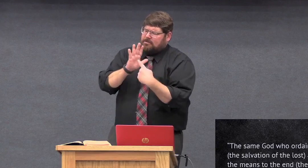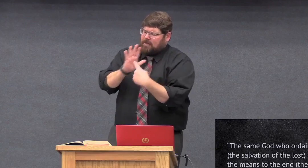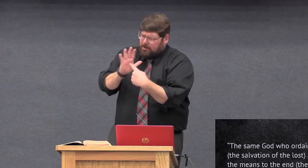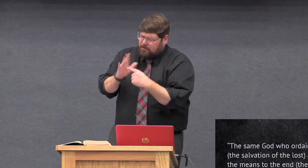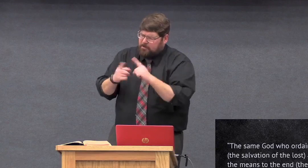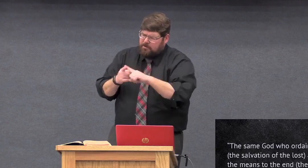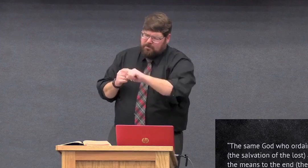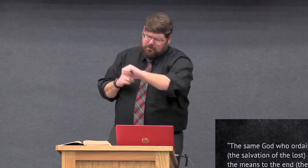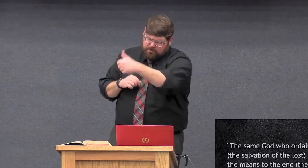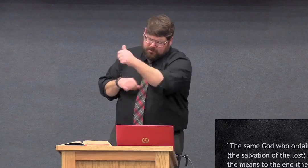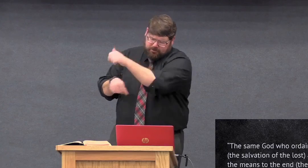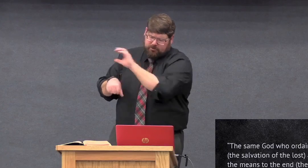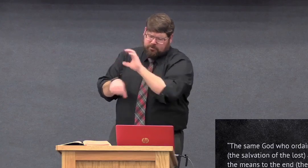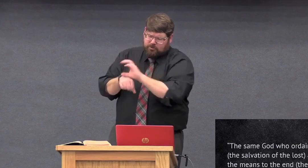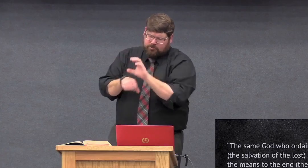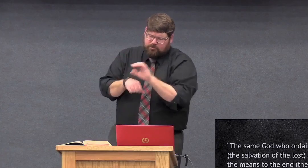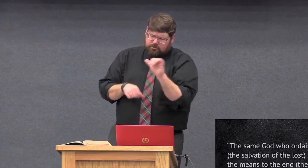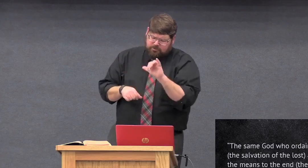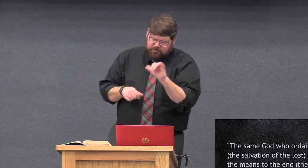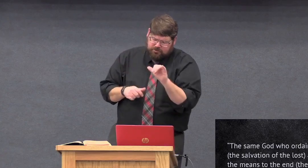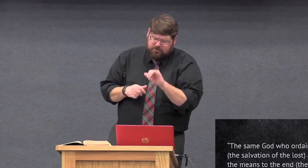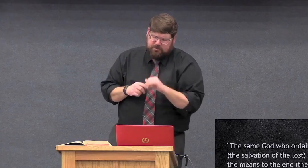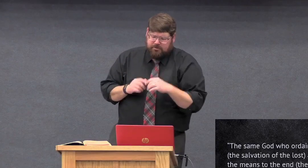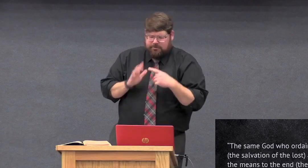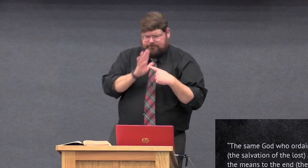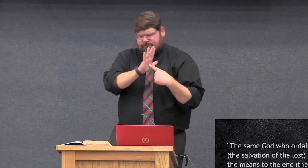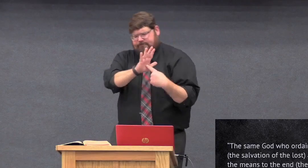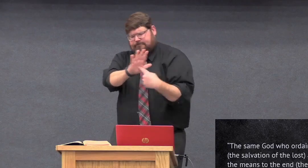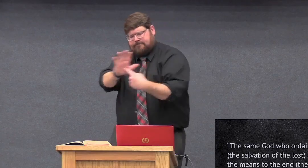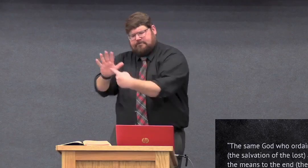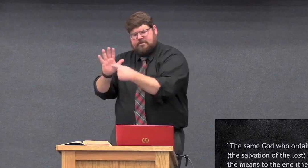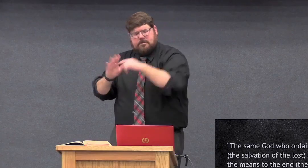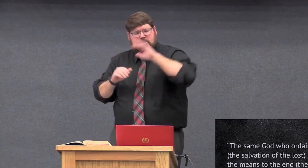And also help us to be examples to other churches. Help us to